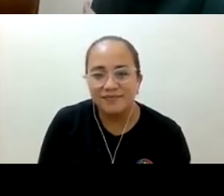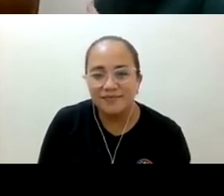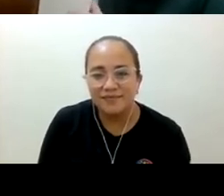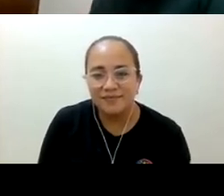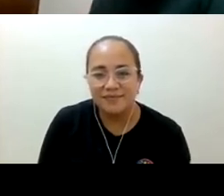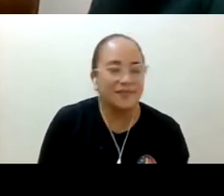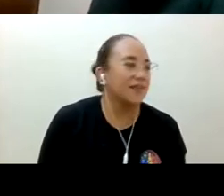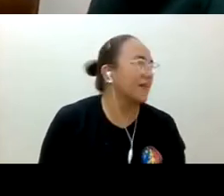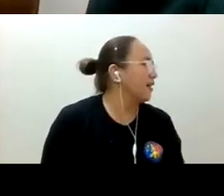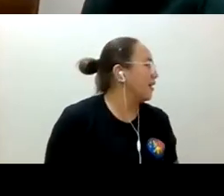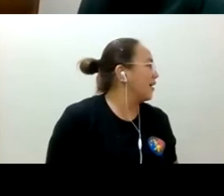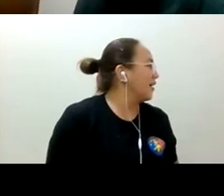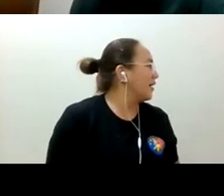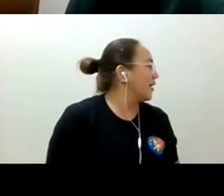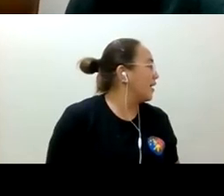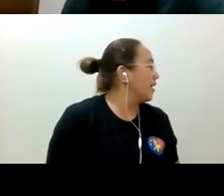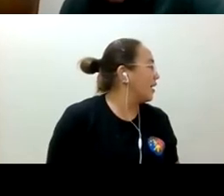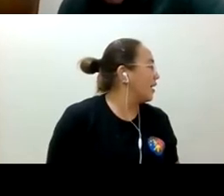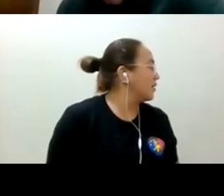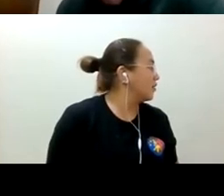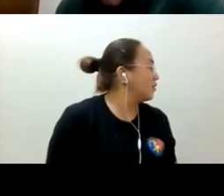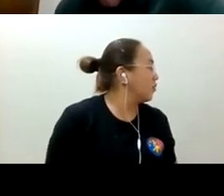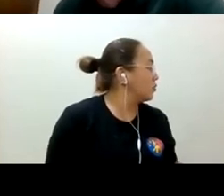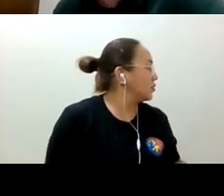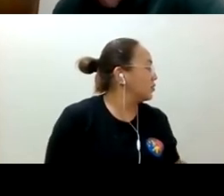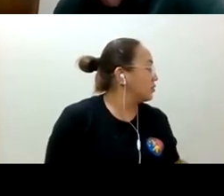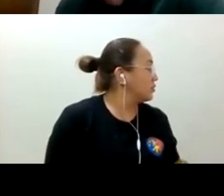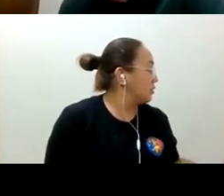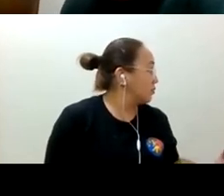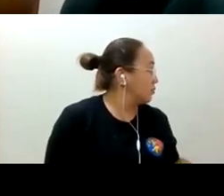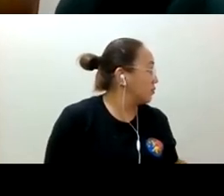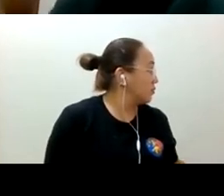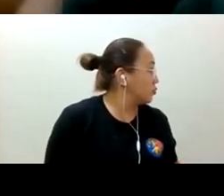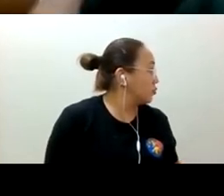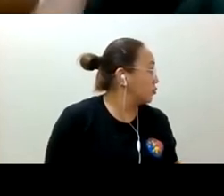Peebs? Renz? Or Peebs? Who's presenting?